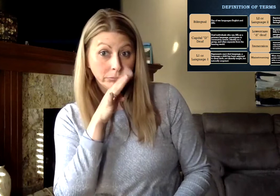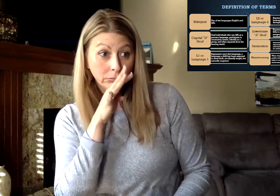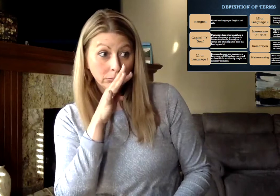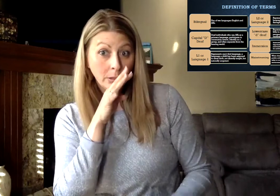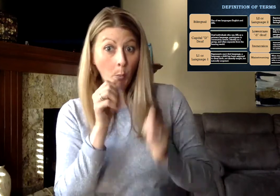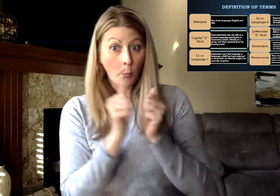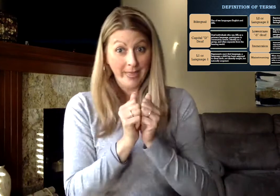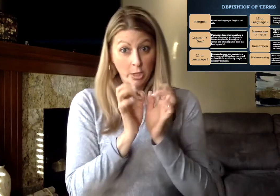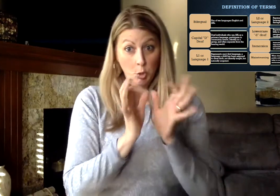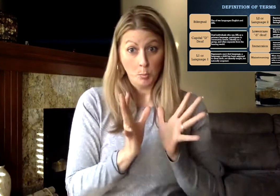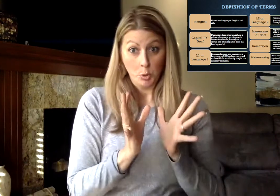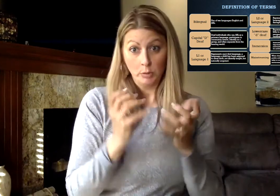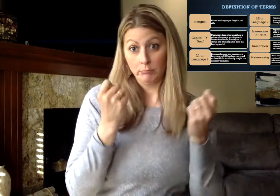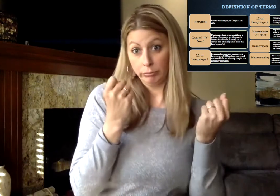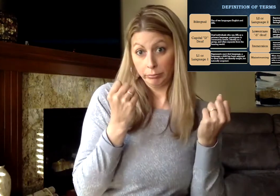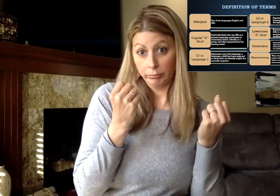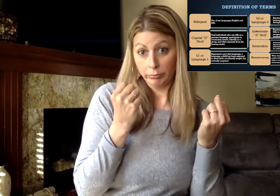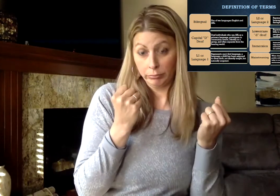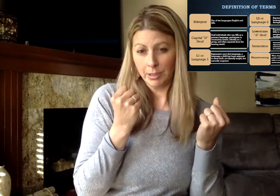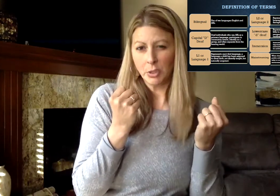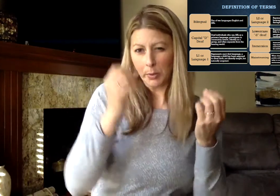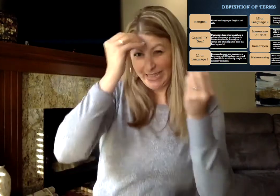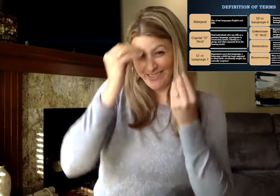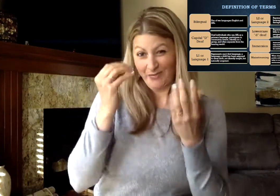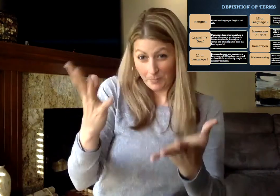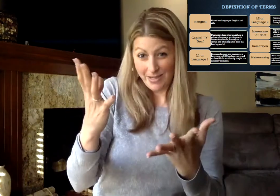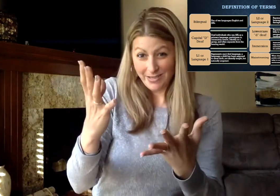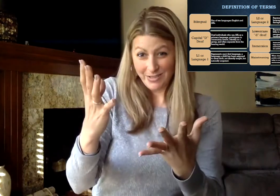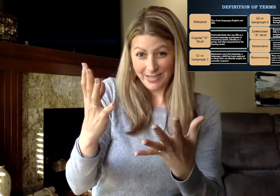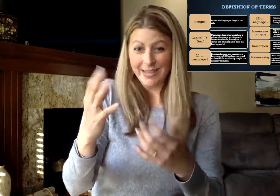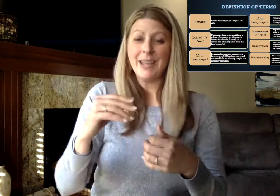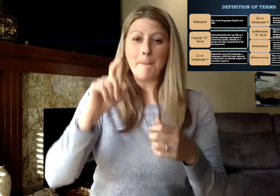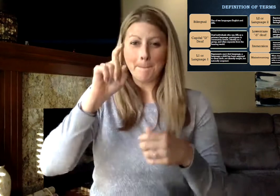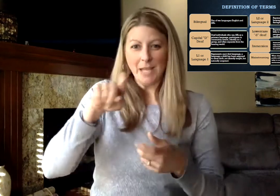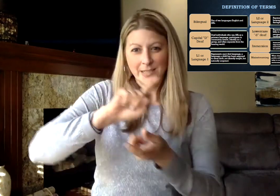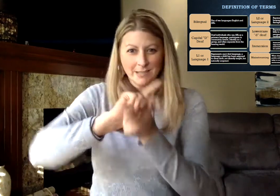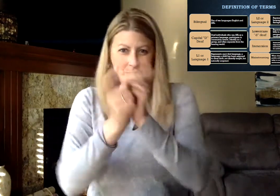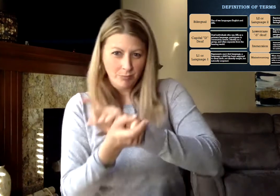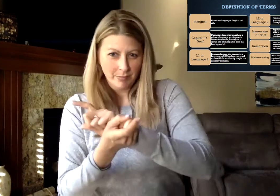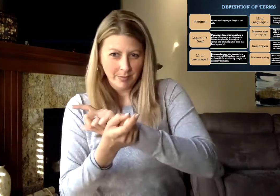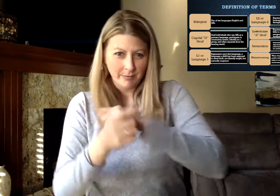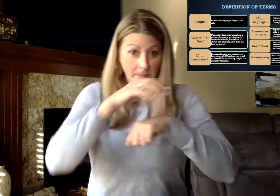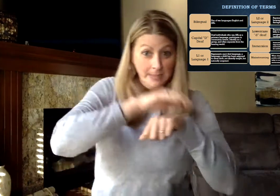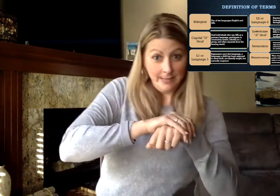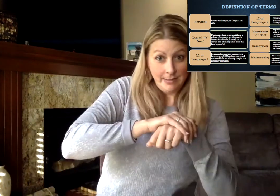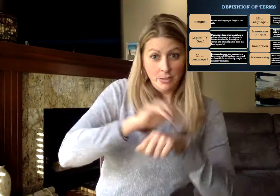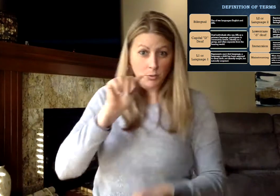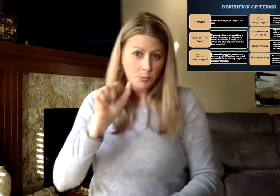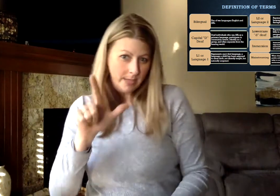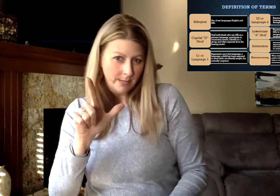speak with an interpreter who signs. So the information, it has to be translated from English